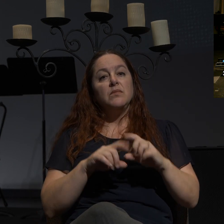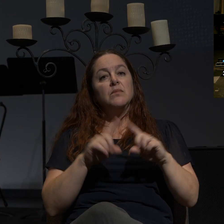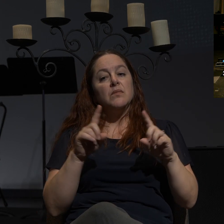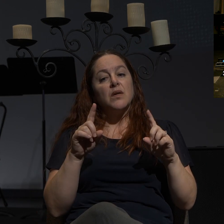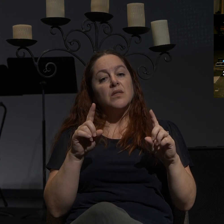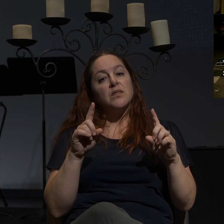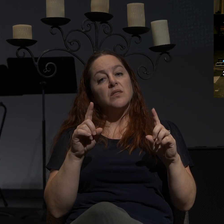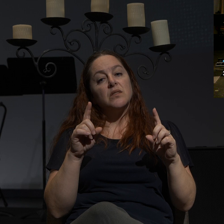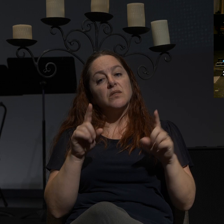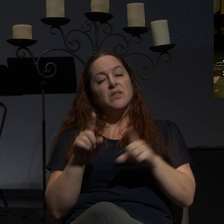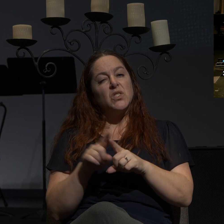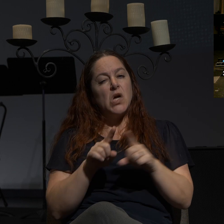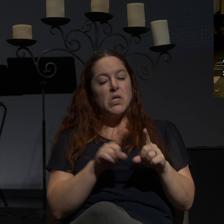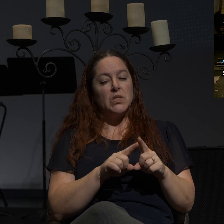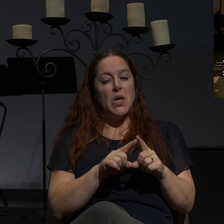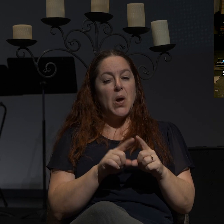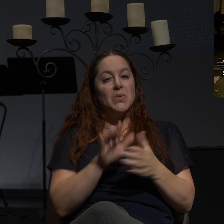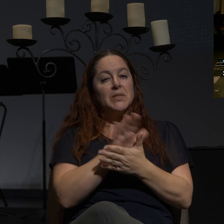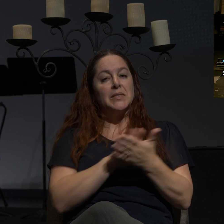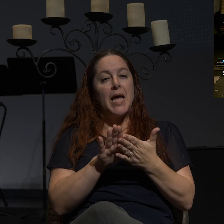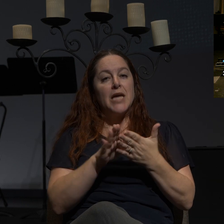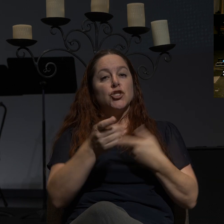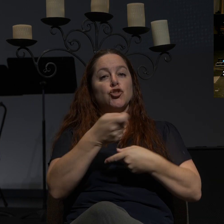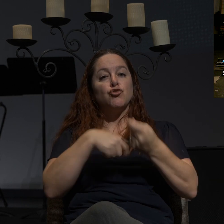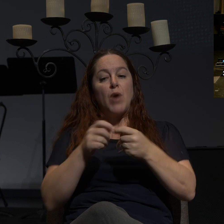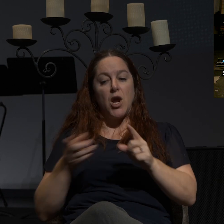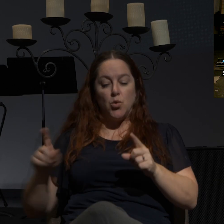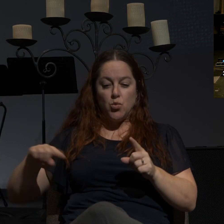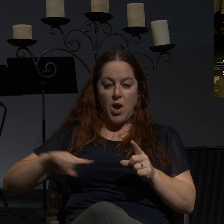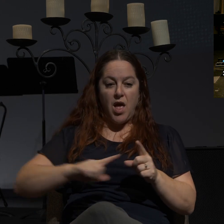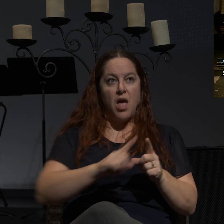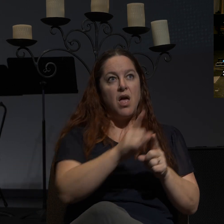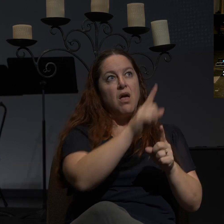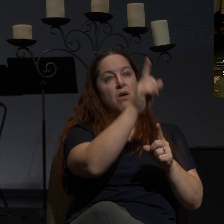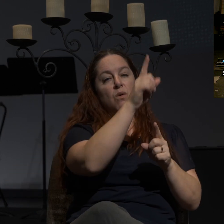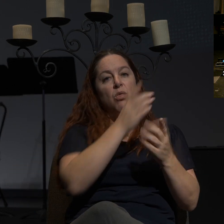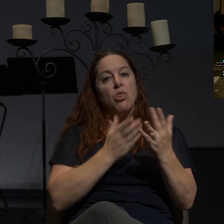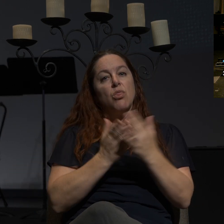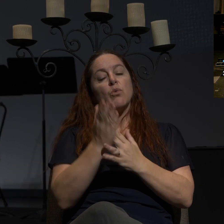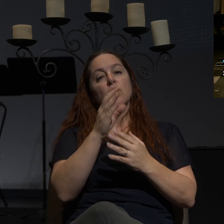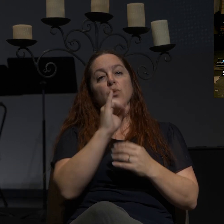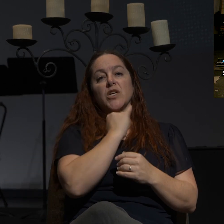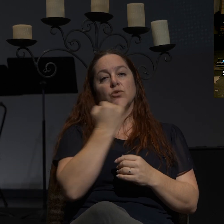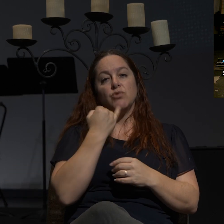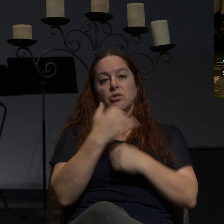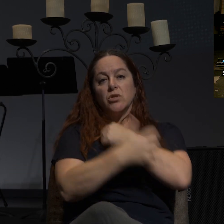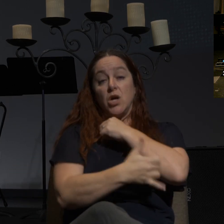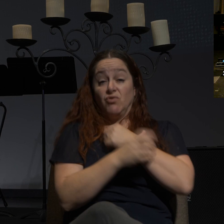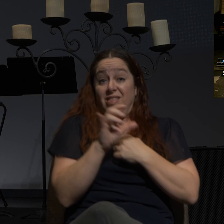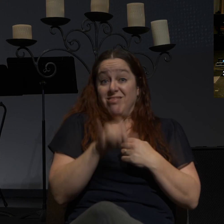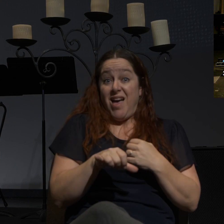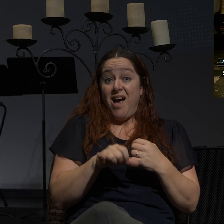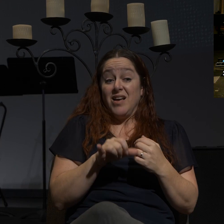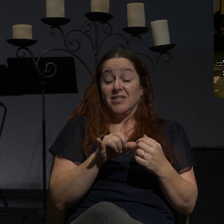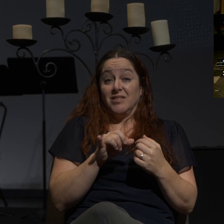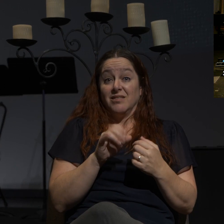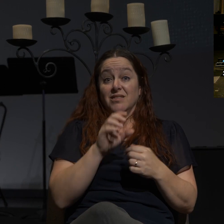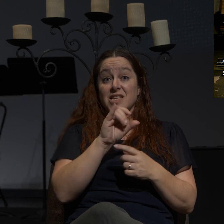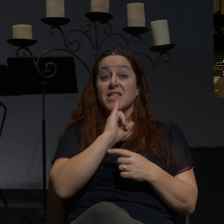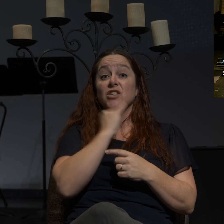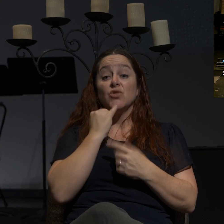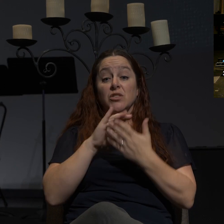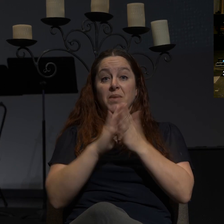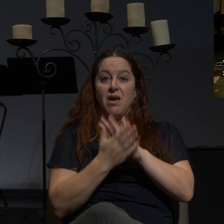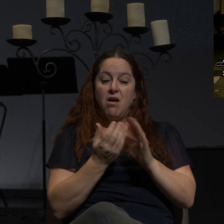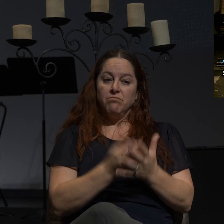also it creates a really nifty trade route up and through the Israeli country. And so that's how Israel was gaining affluence at the